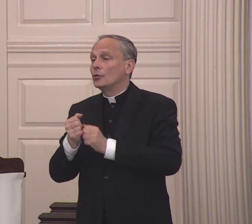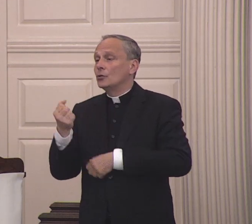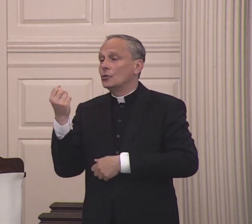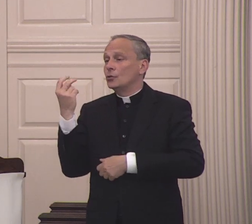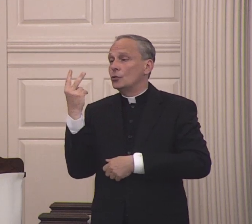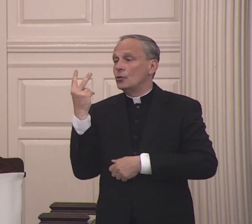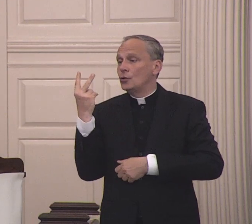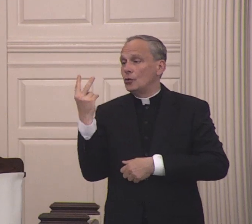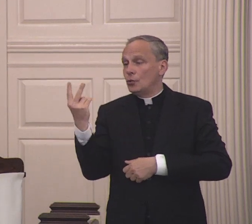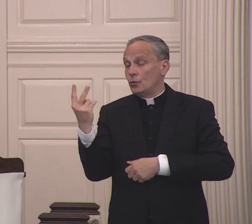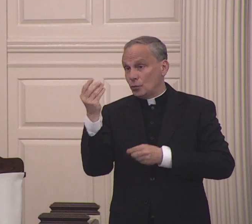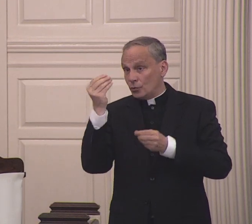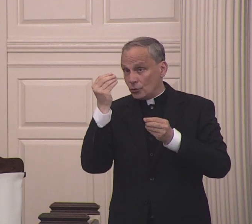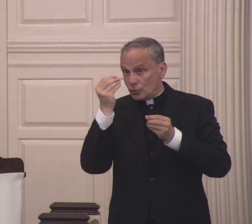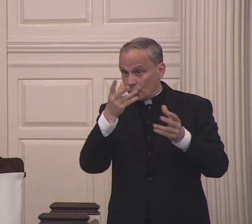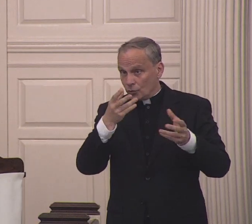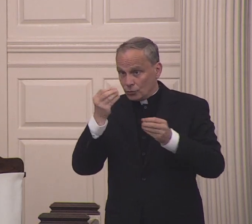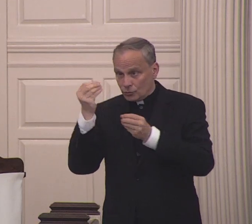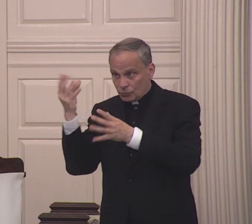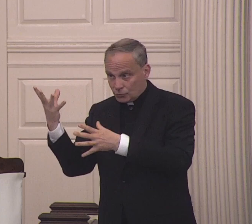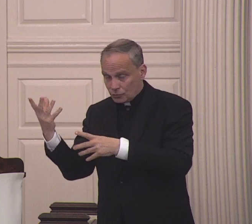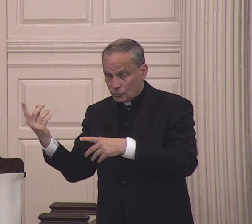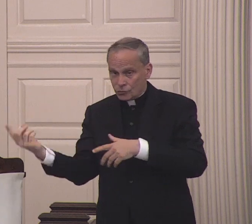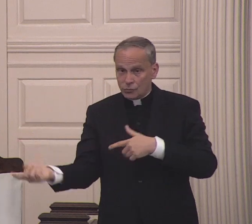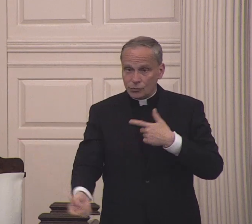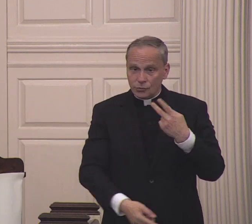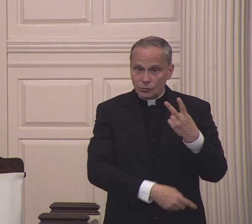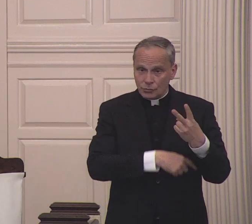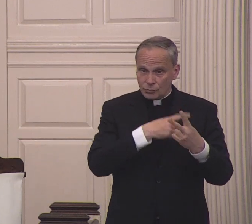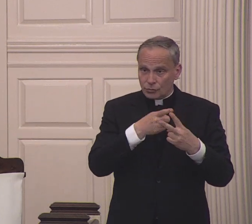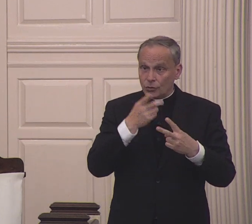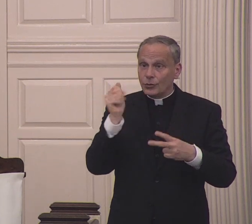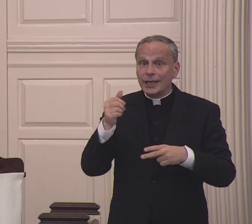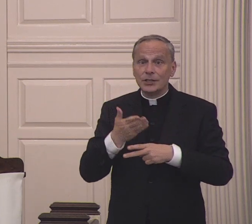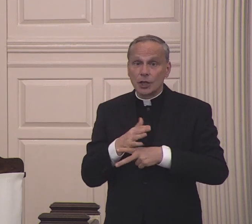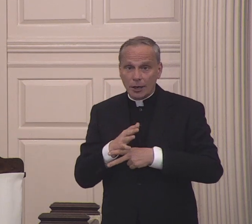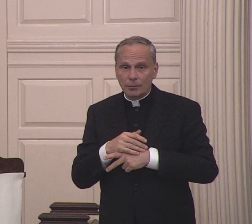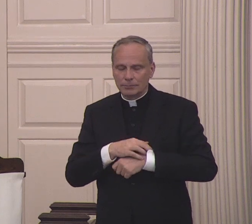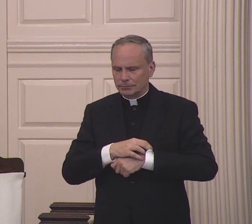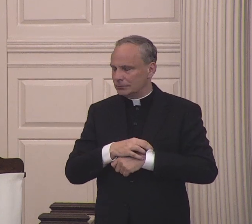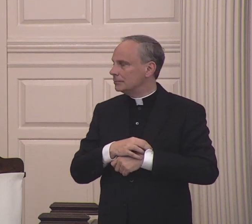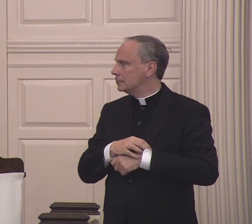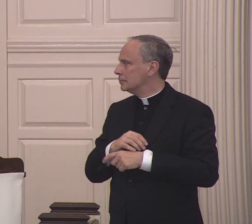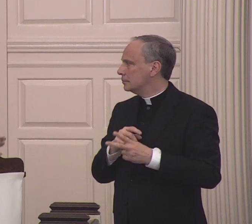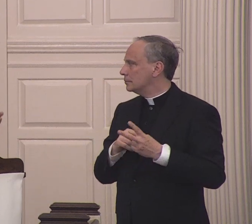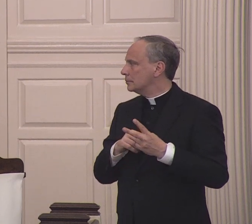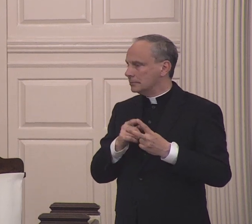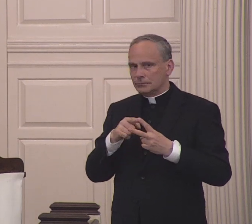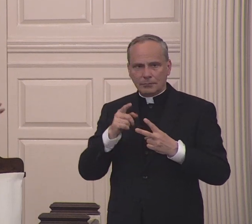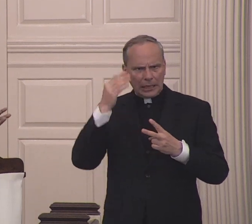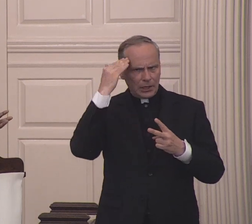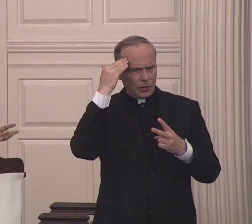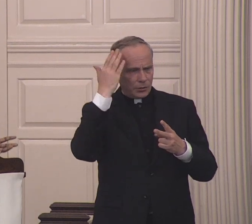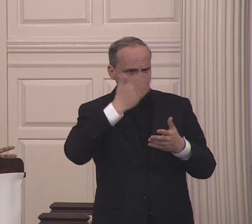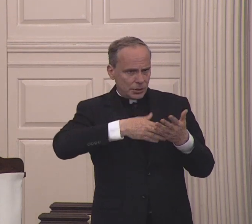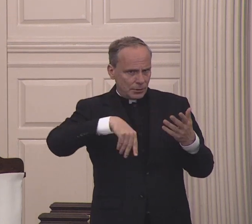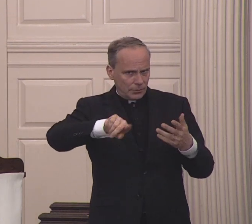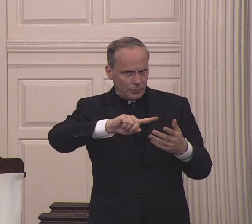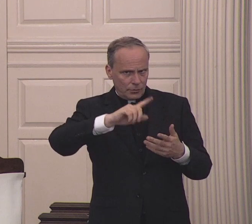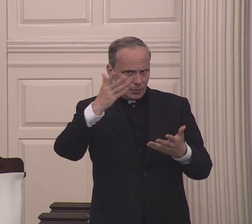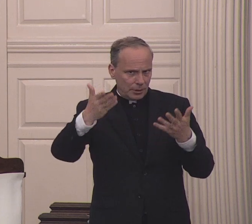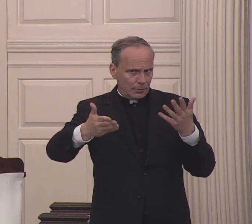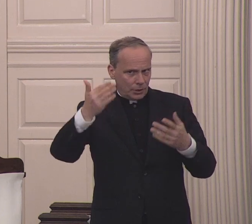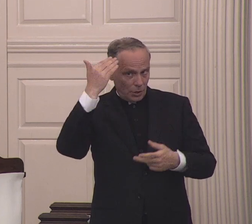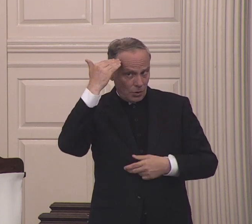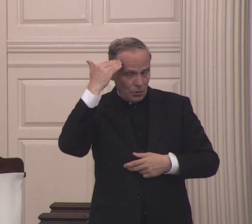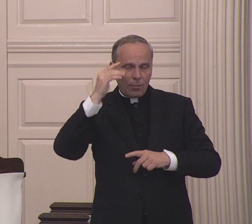of news that we can share. I know some of you may already have